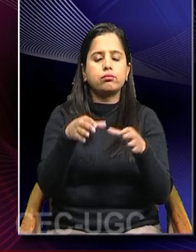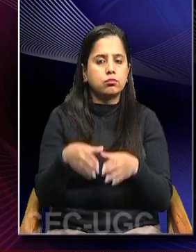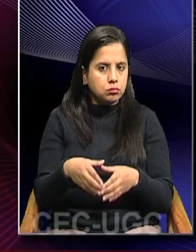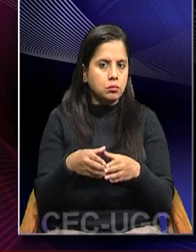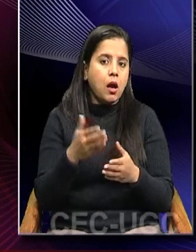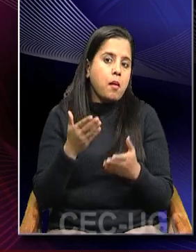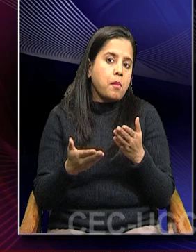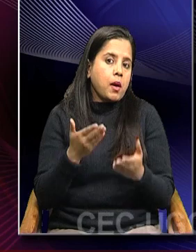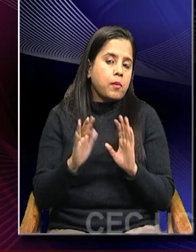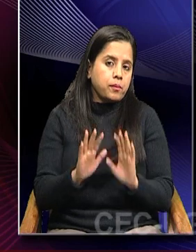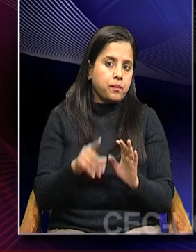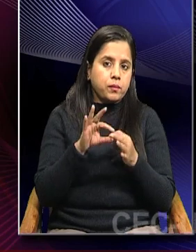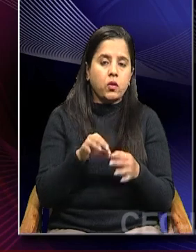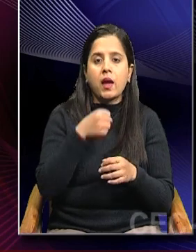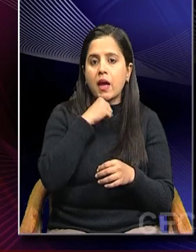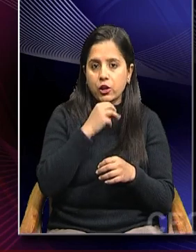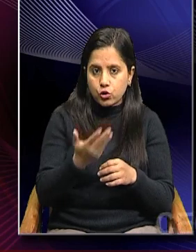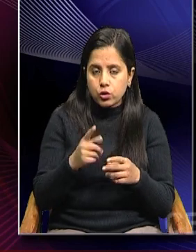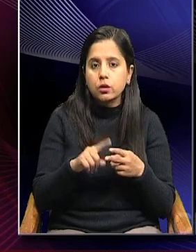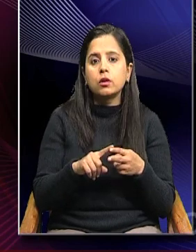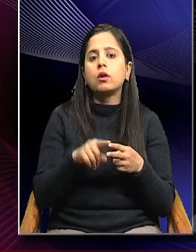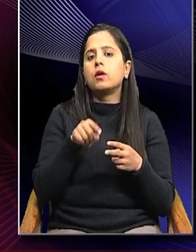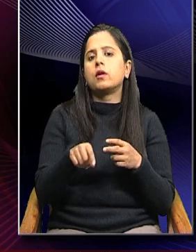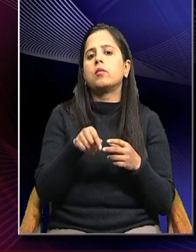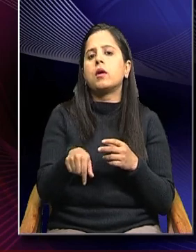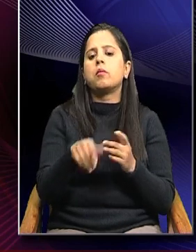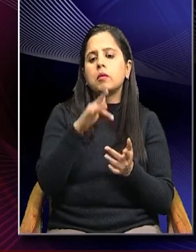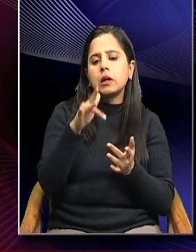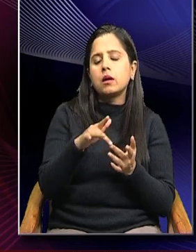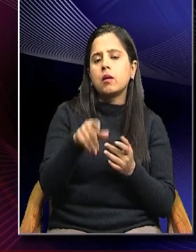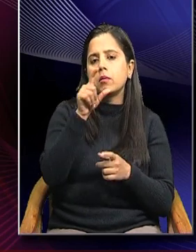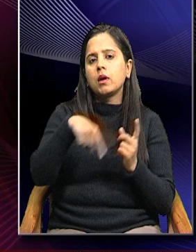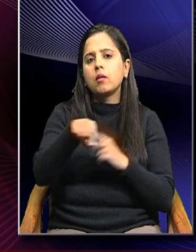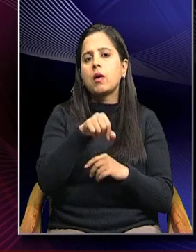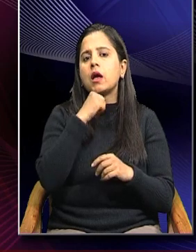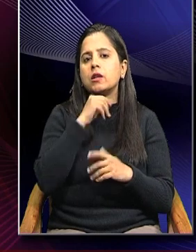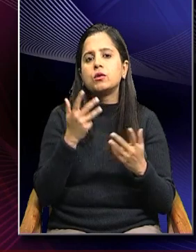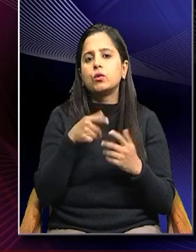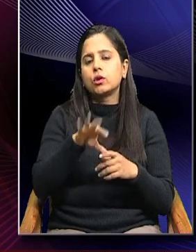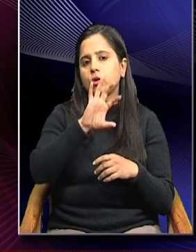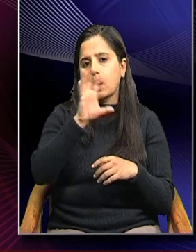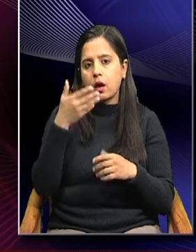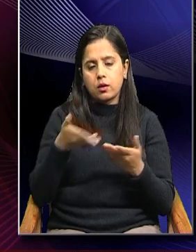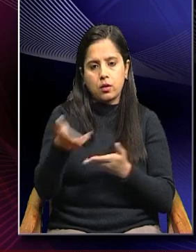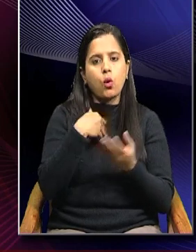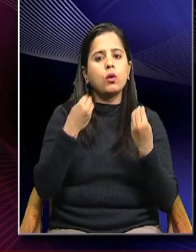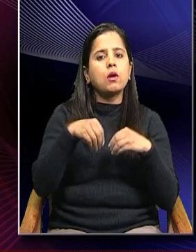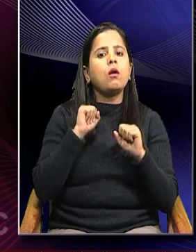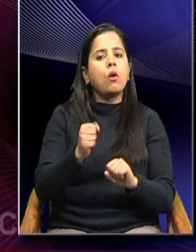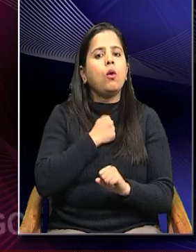may be based on age, that what is the median age of population of the country where I am going to sell my